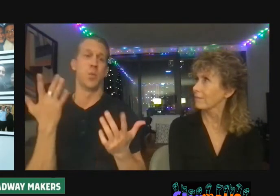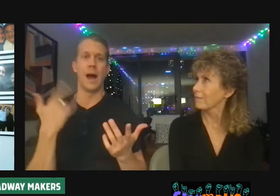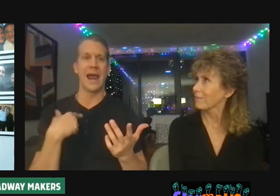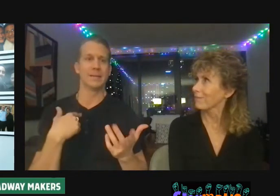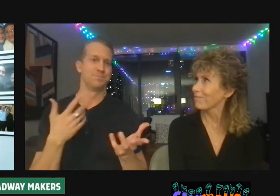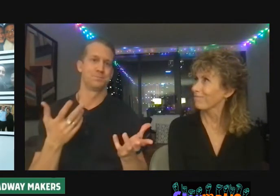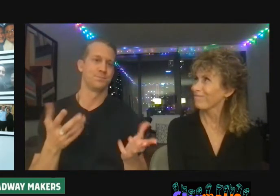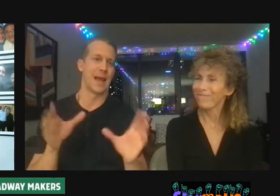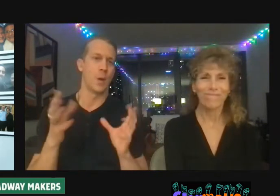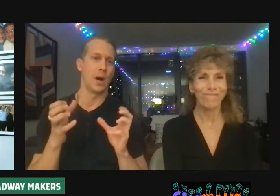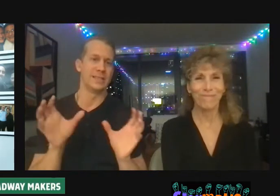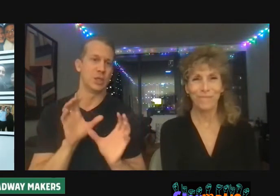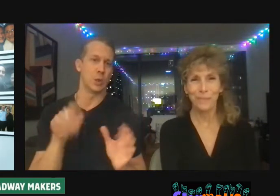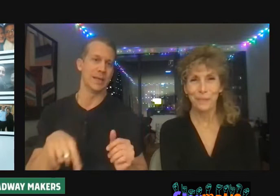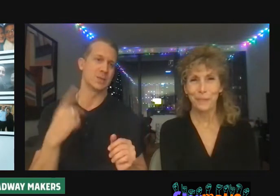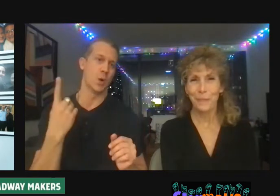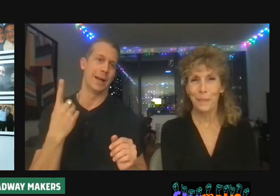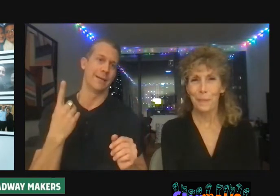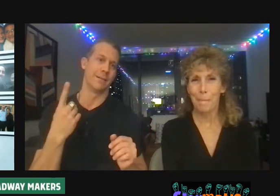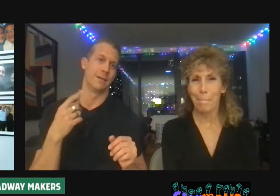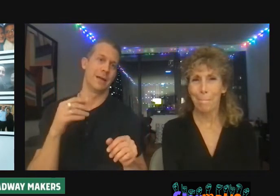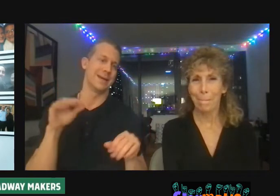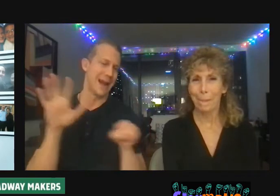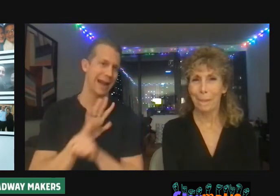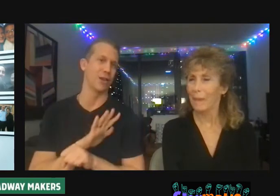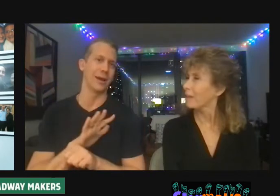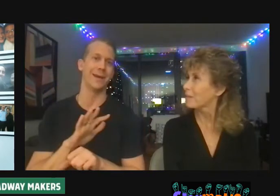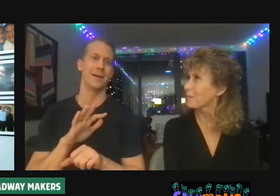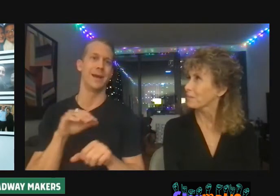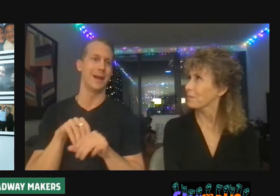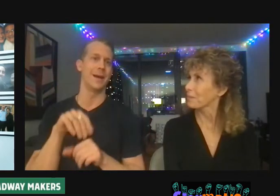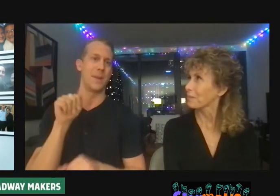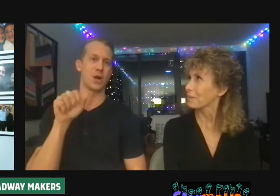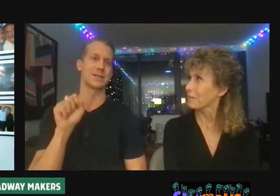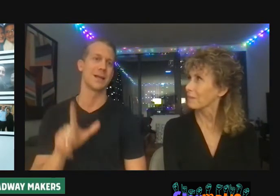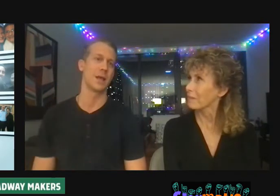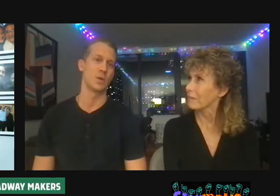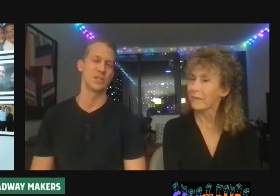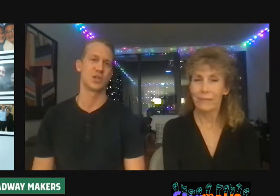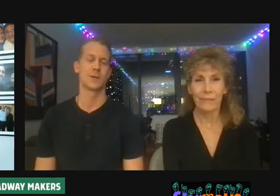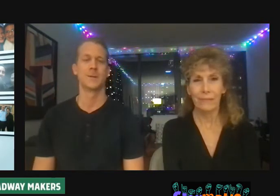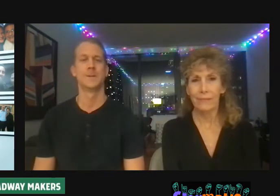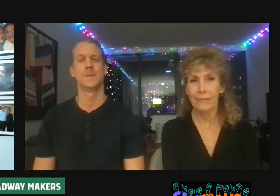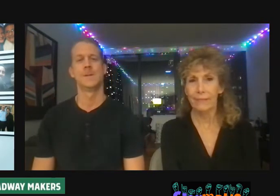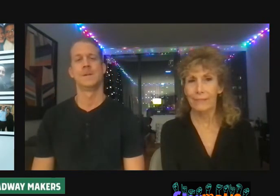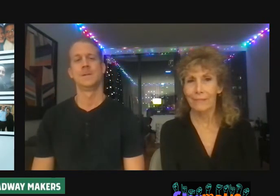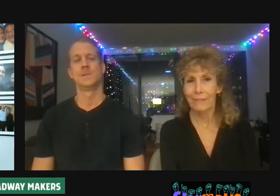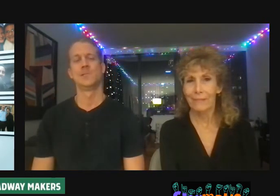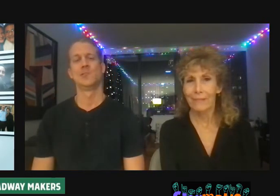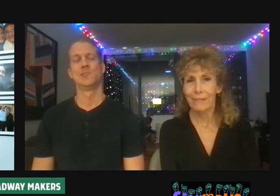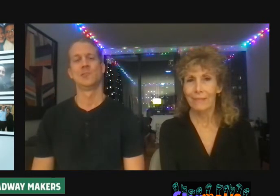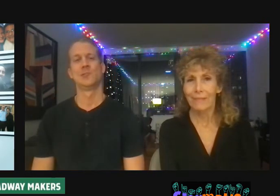which is why I wanted to do this one entirely in American Sign Language.